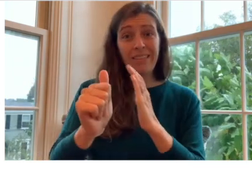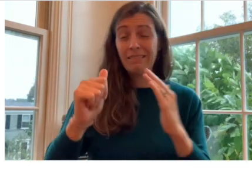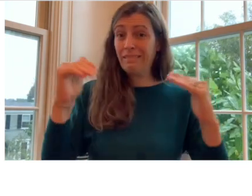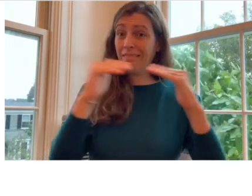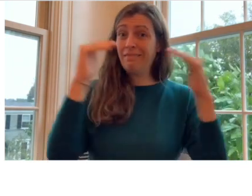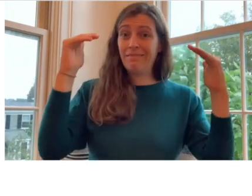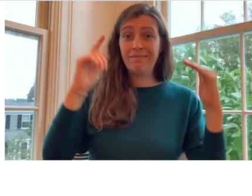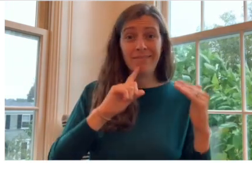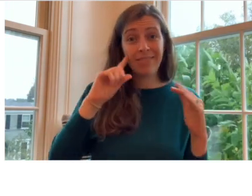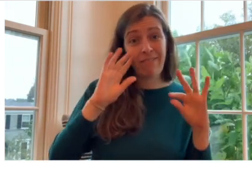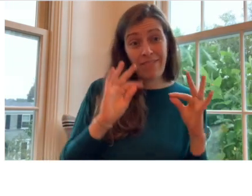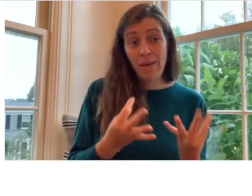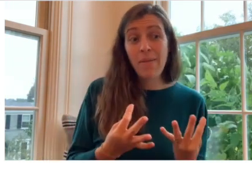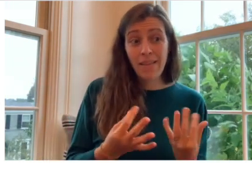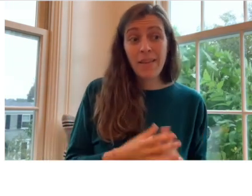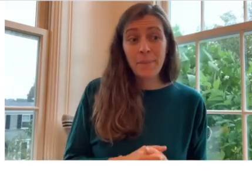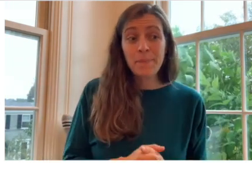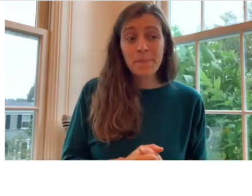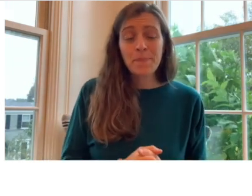vocabulary acquisition, at least in this data set.